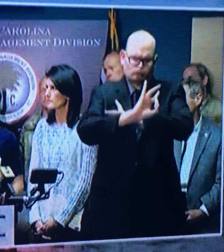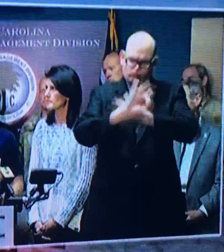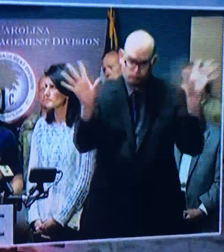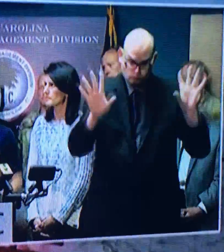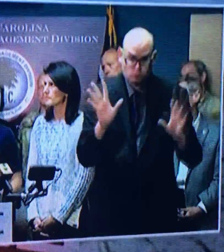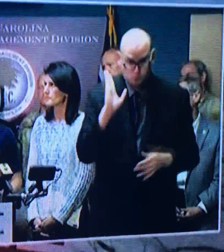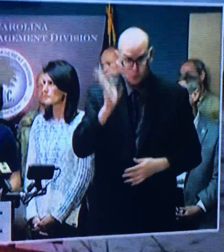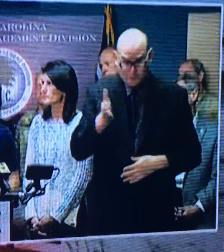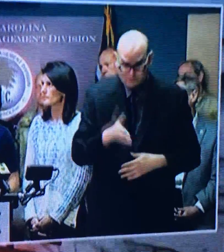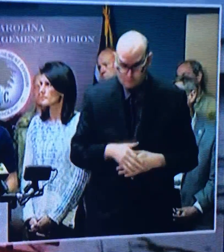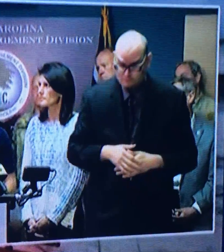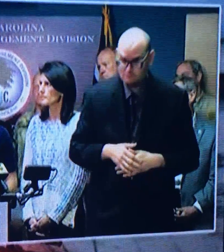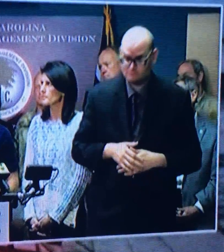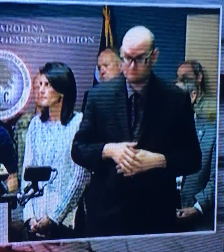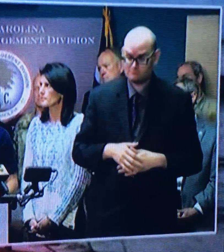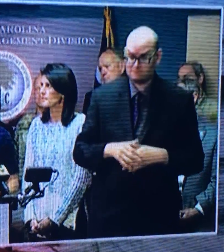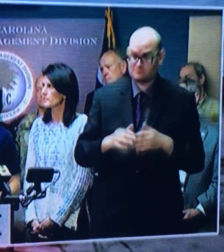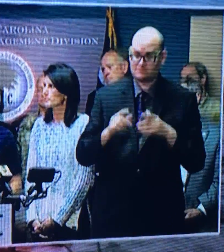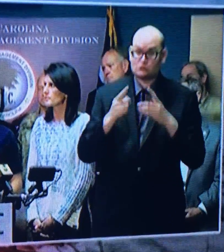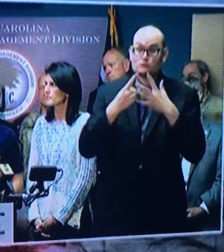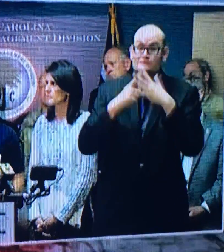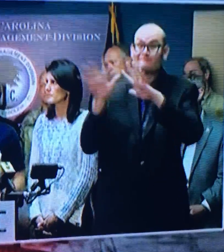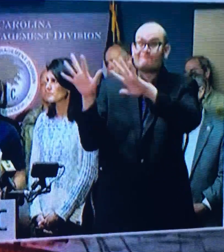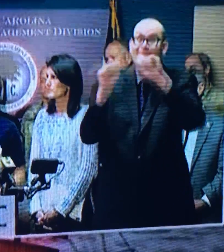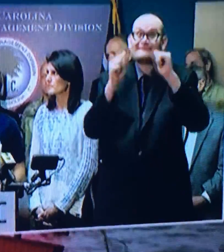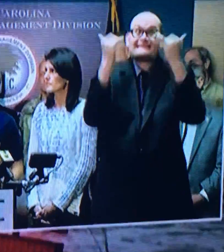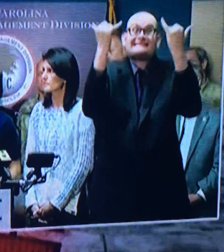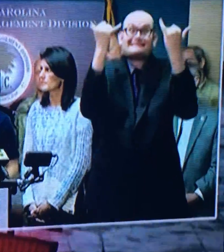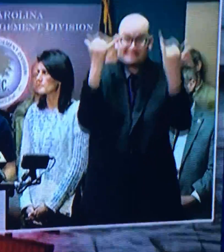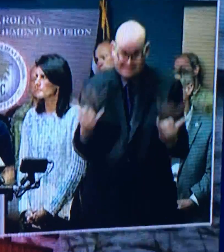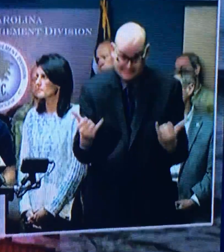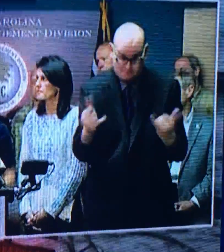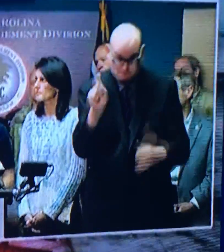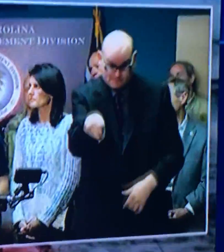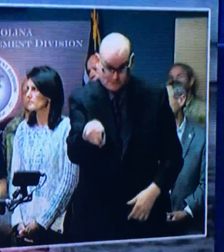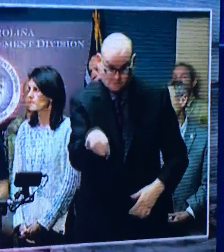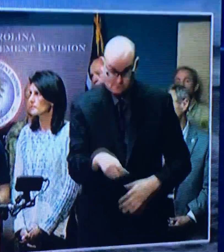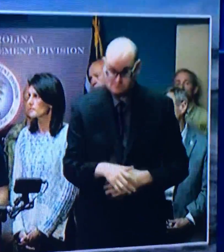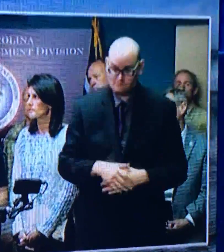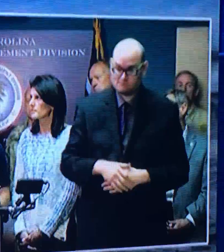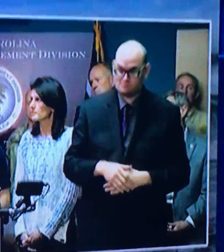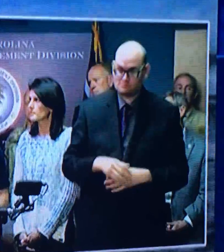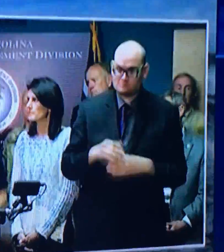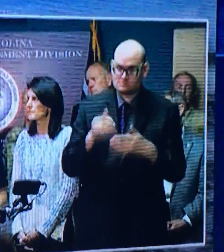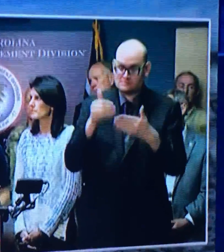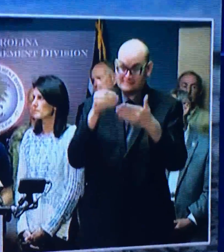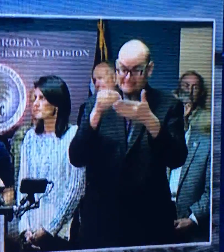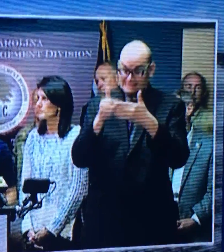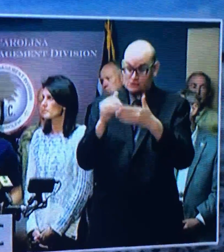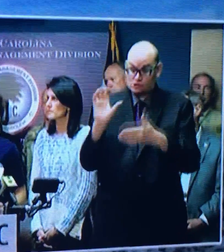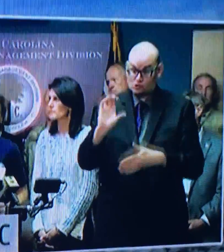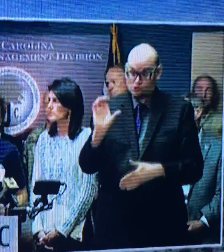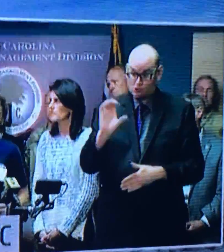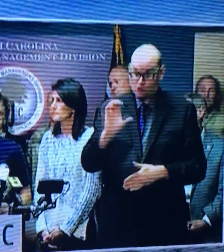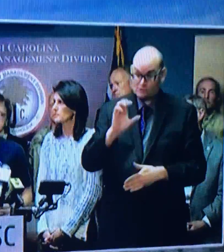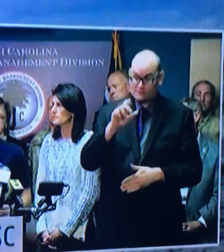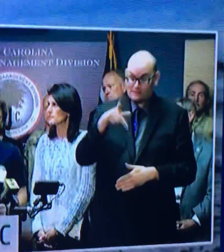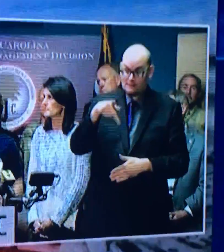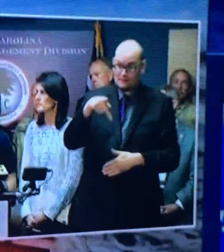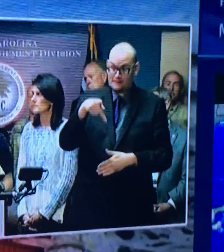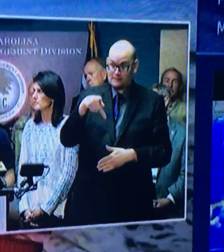stranded. Significant flooding is possible across much of the Charleston Peninsula as well, due to the storm surge and heavy rainfall that is